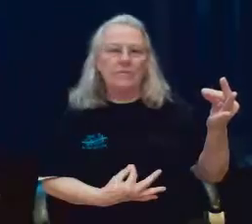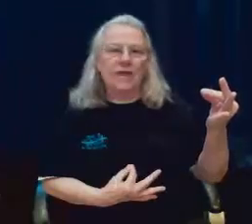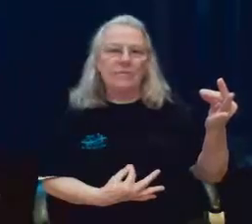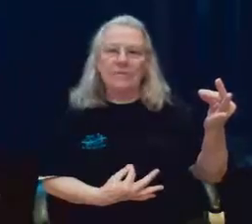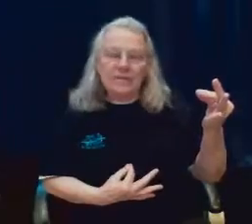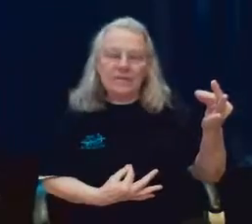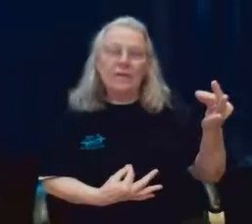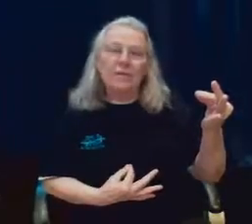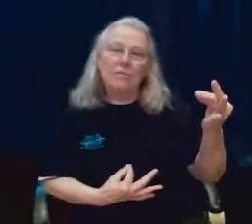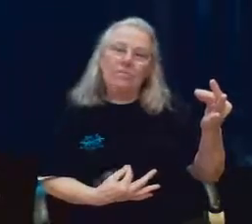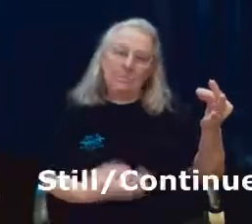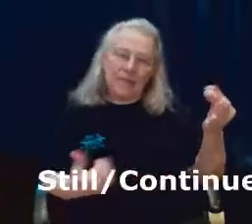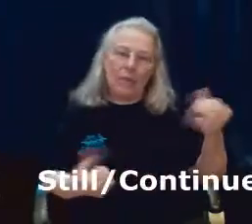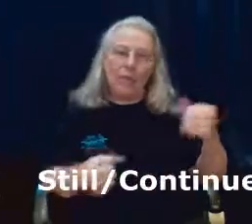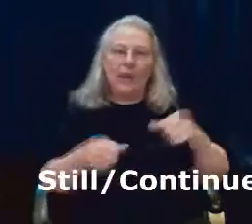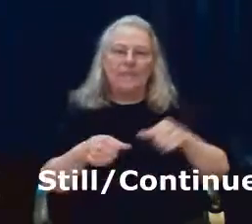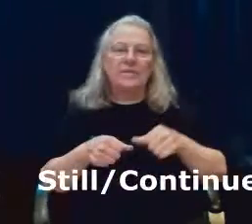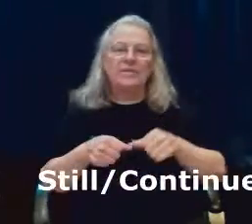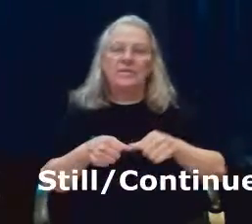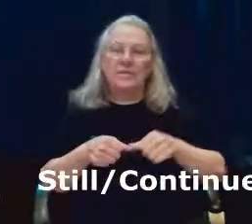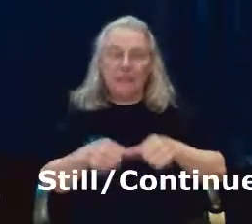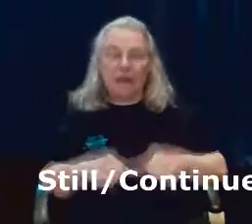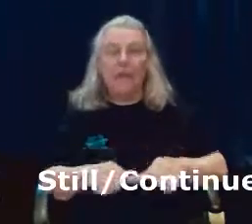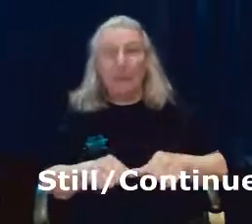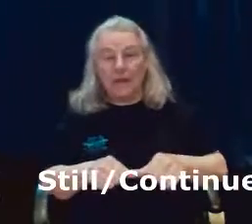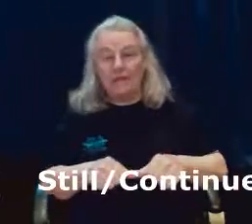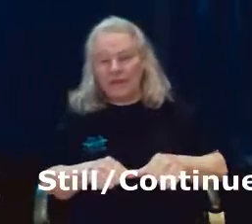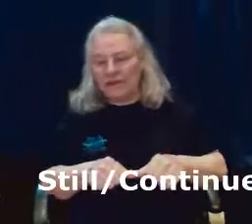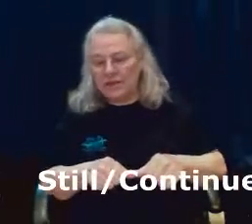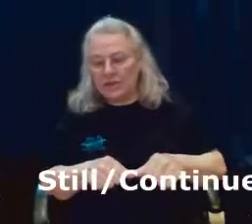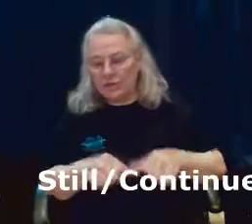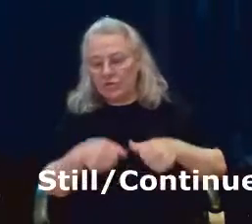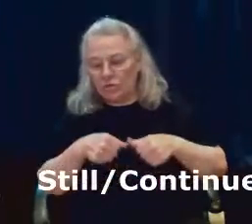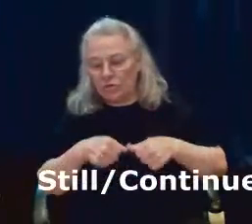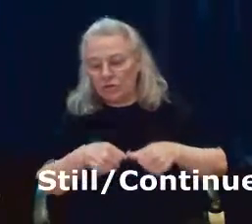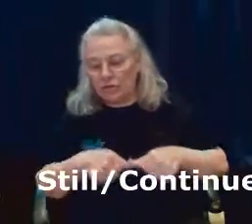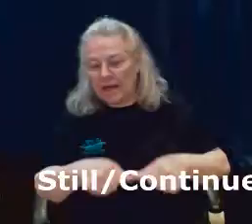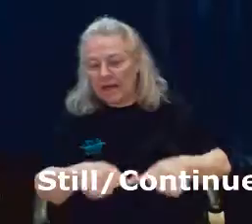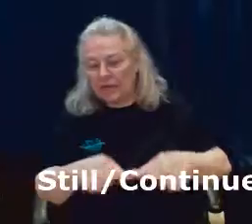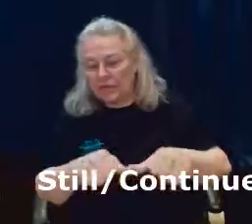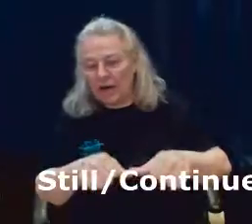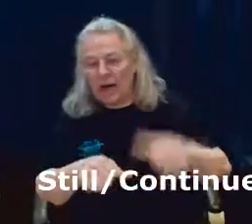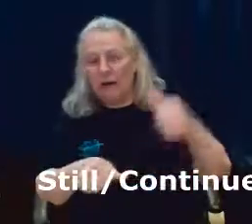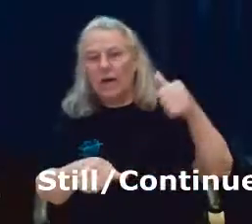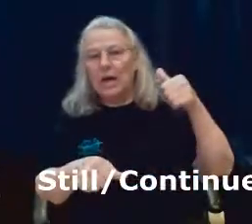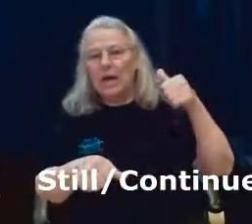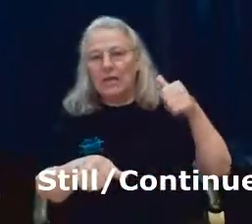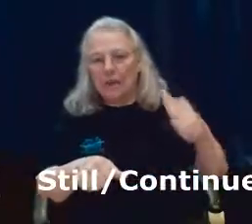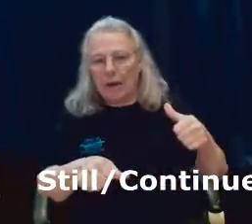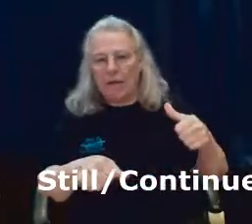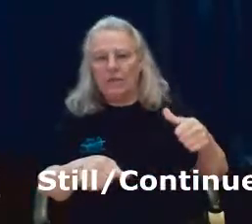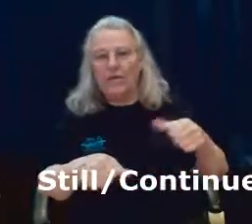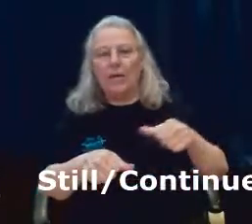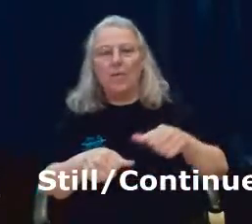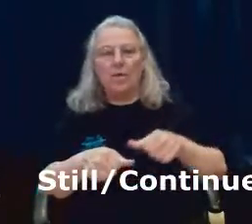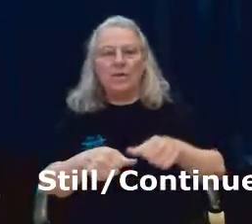Now still, that one is the same as continue. So you just take it straight out. Dominant thumb on top